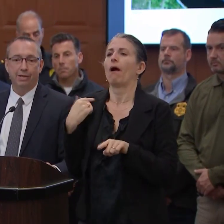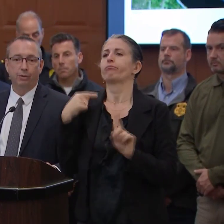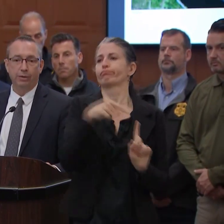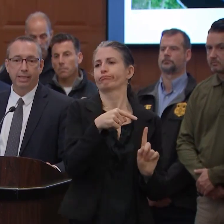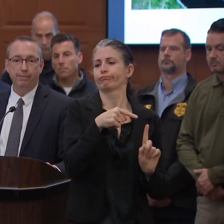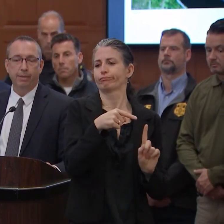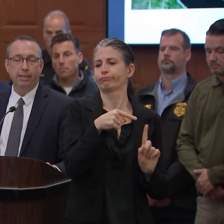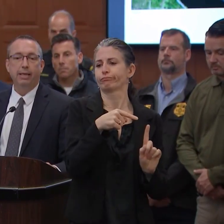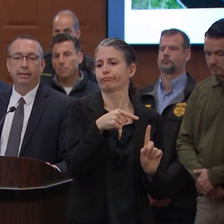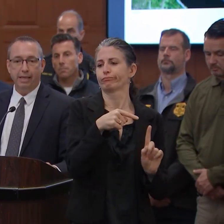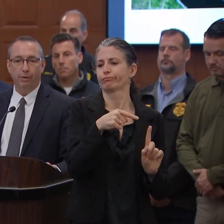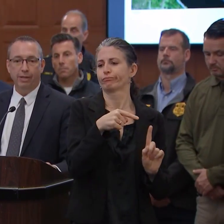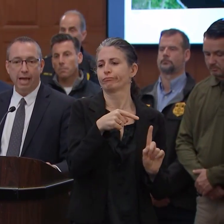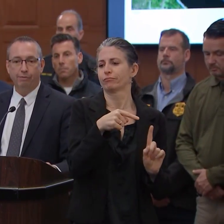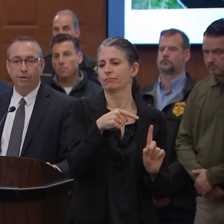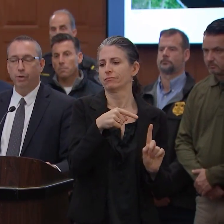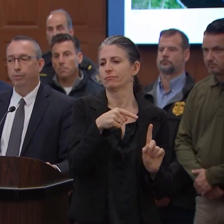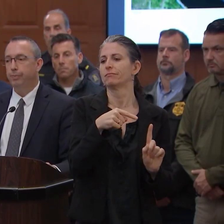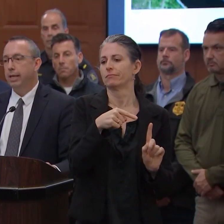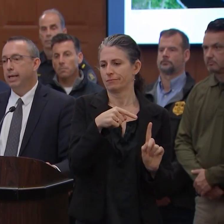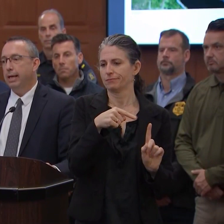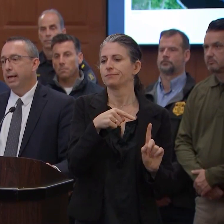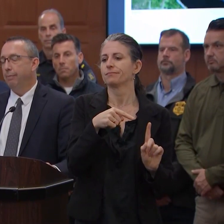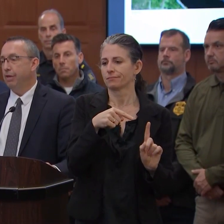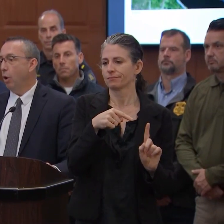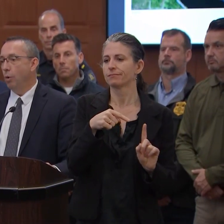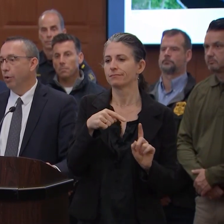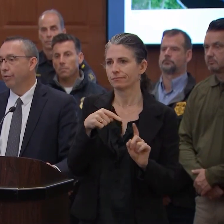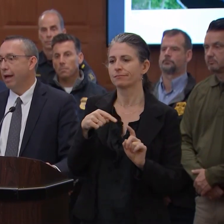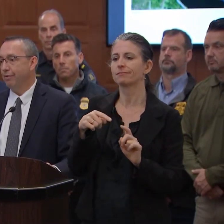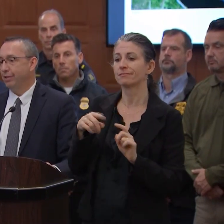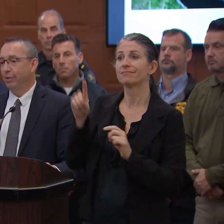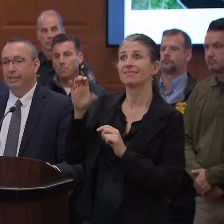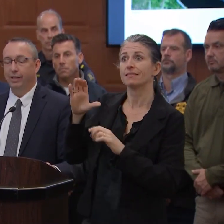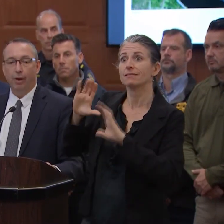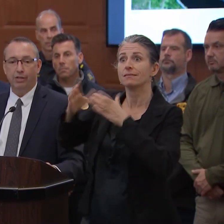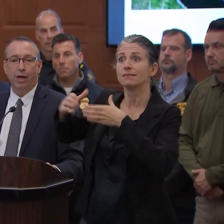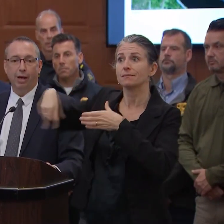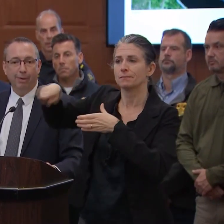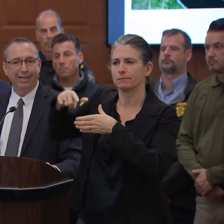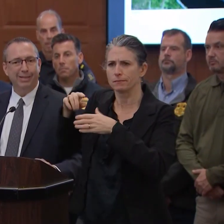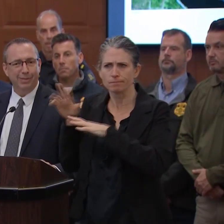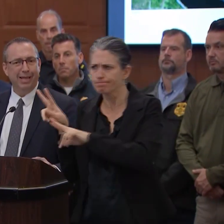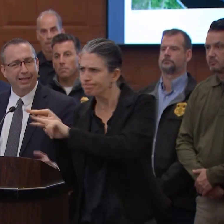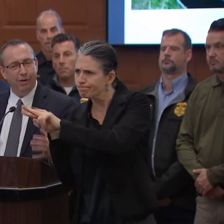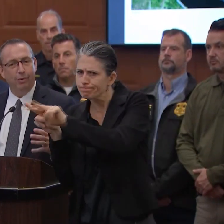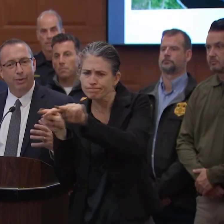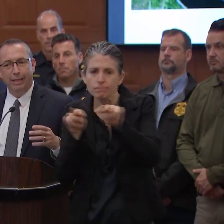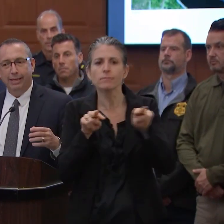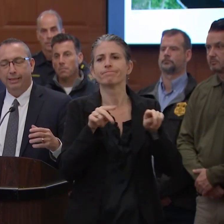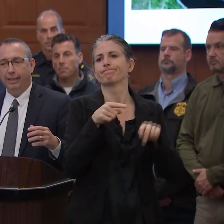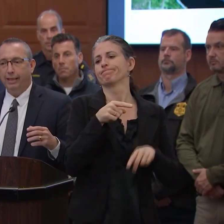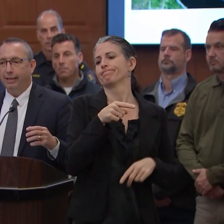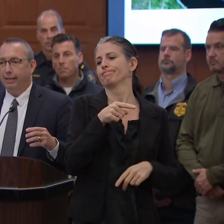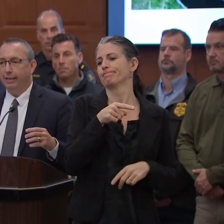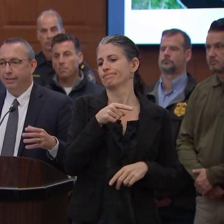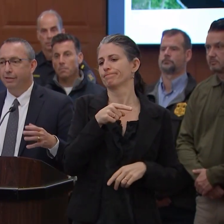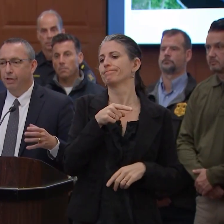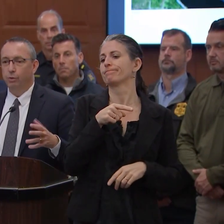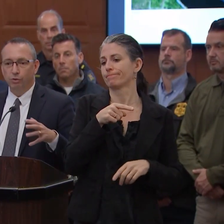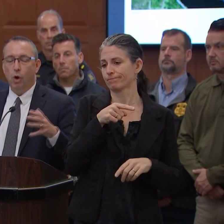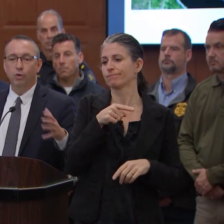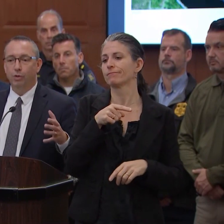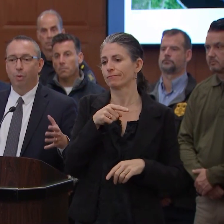combination tactical team later in the afternoon. The owner of that facility did a great job because he was like, you know,